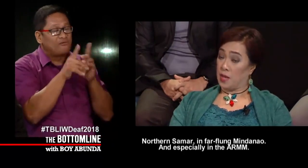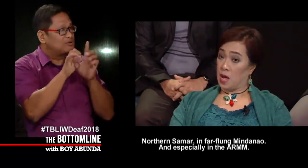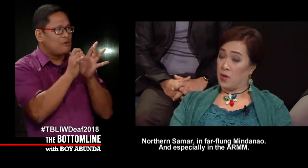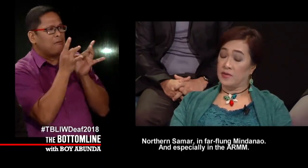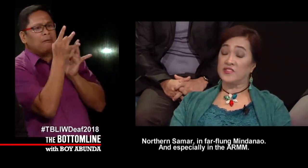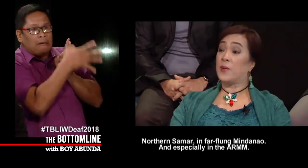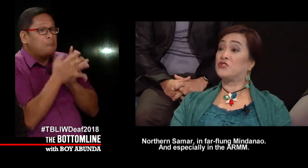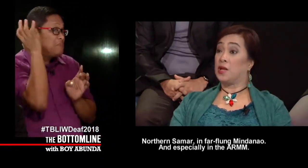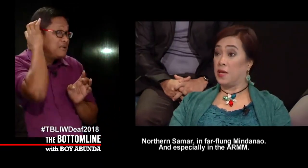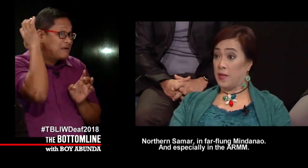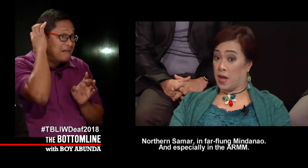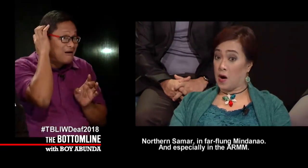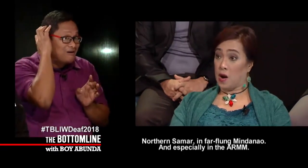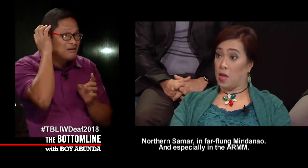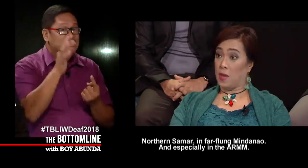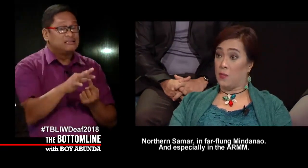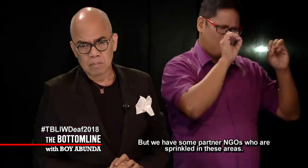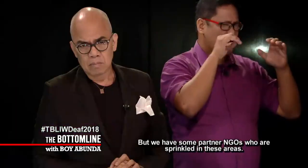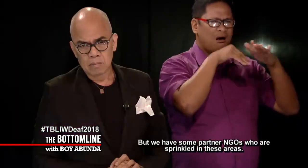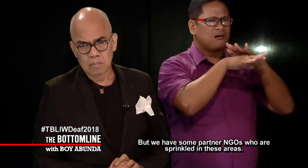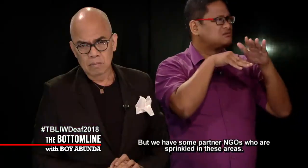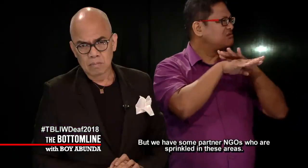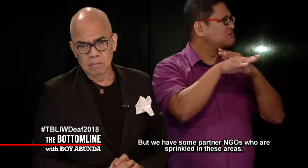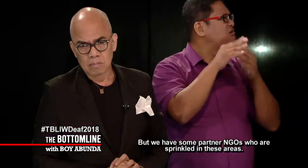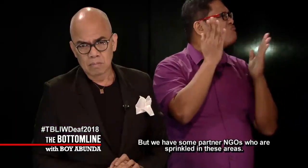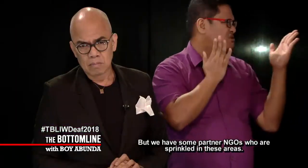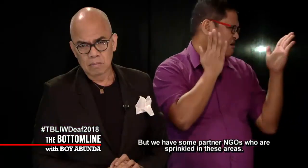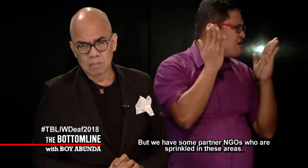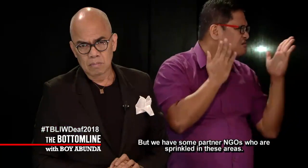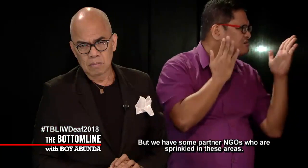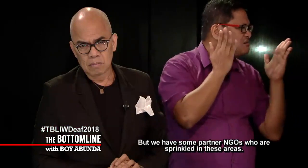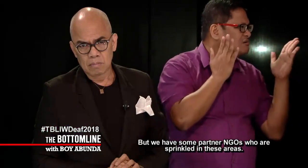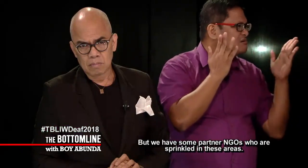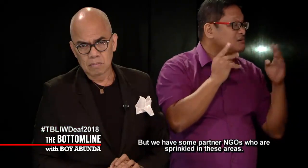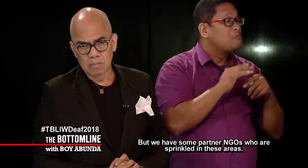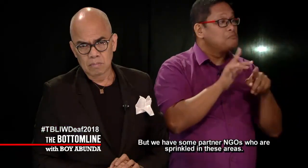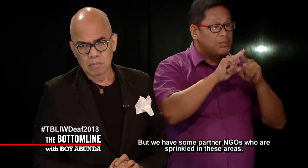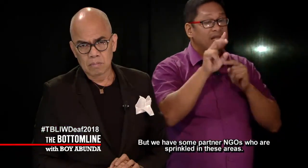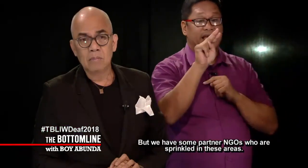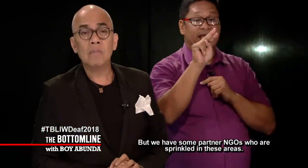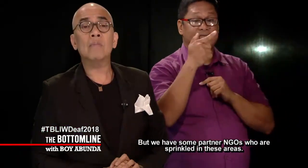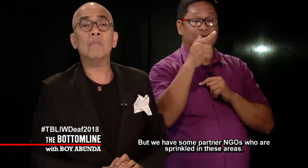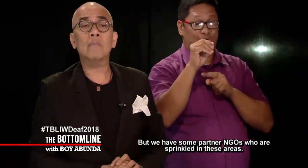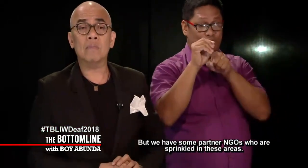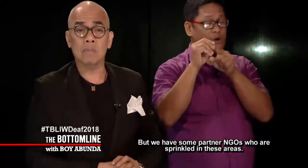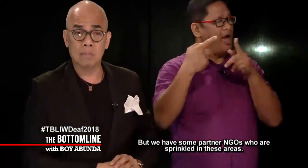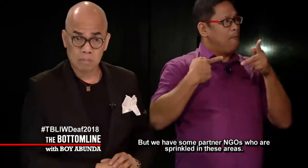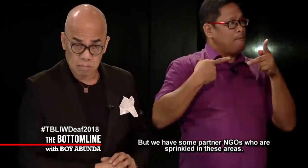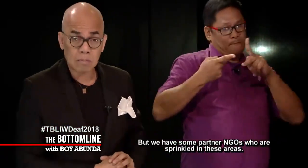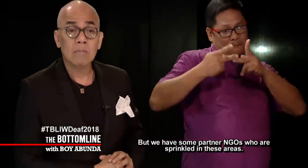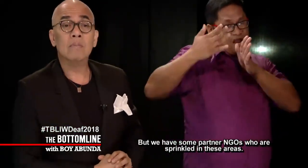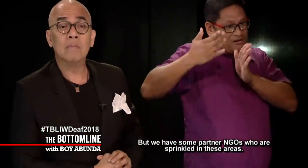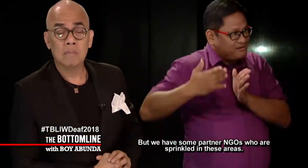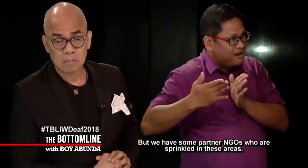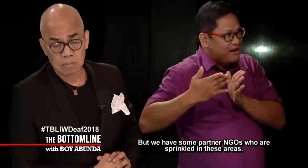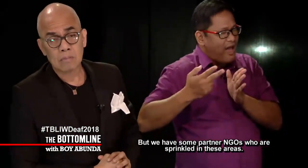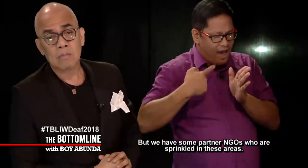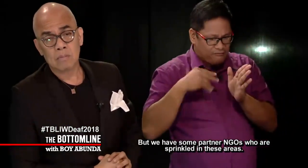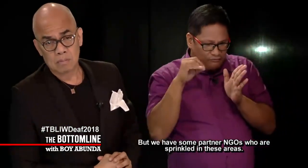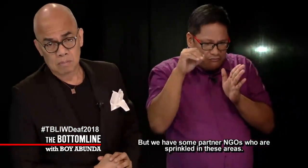far-flung Mindanao, and especially in the ARMM. But we have some NGO partners who are sprinkled